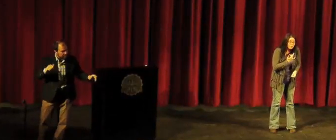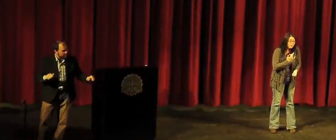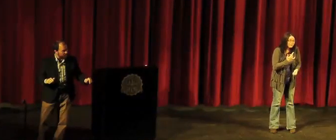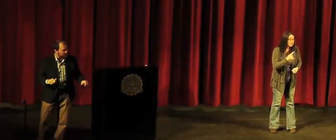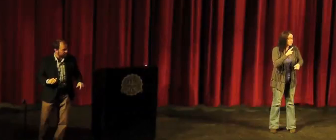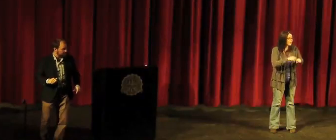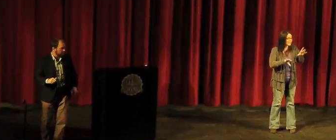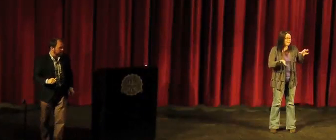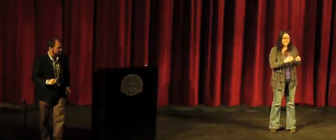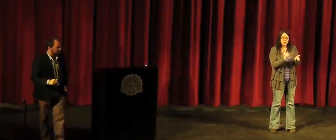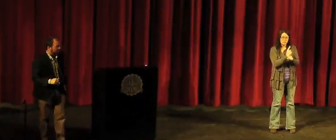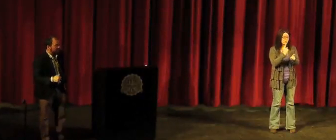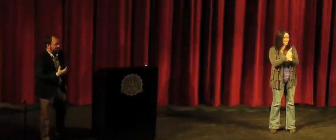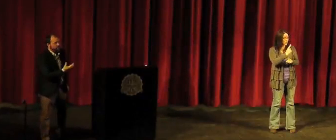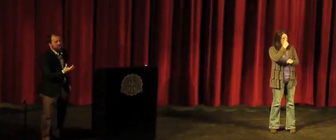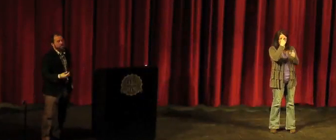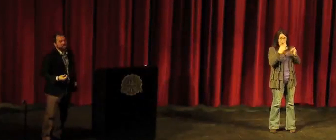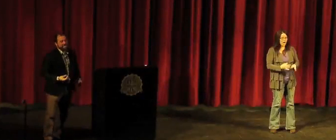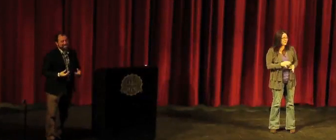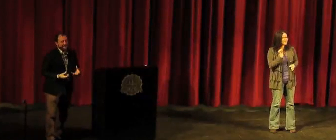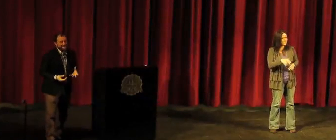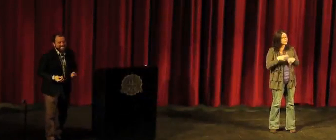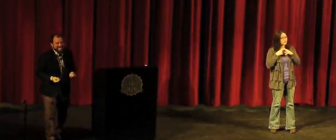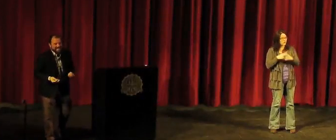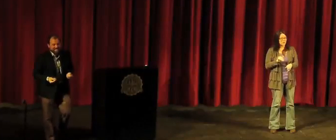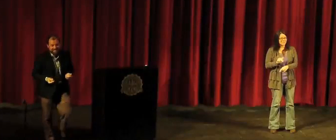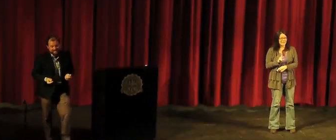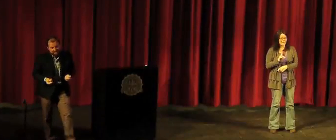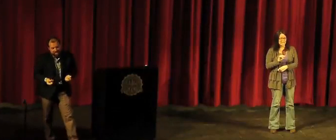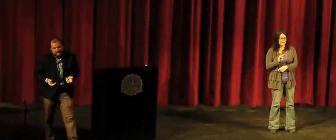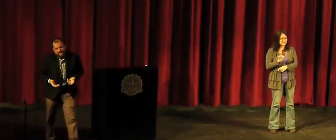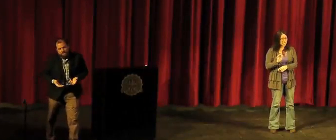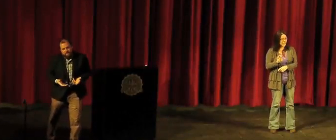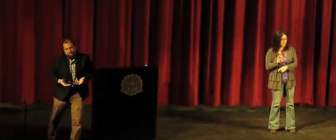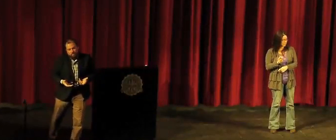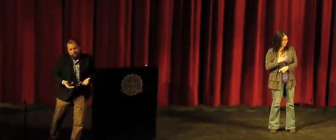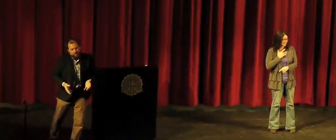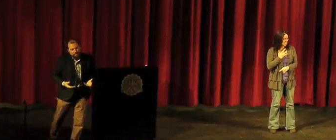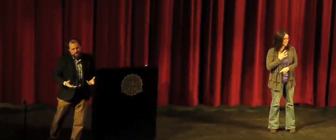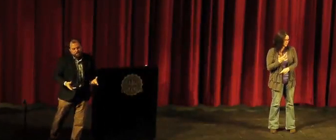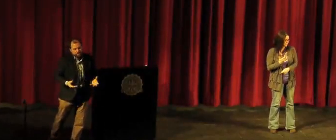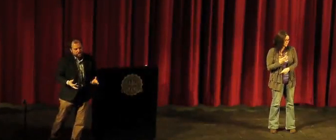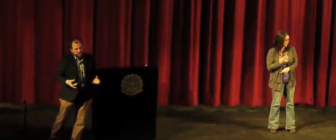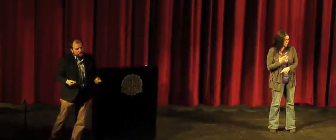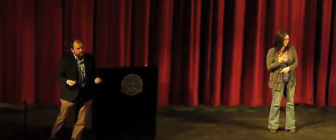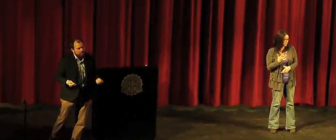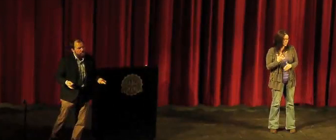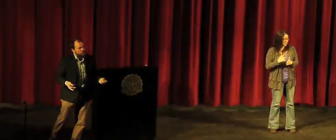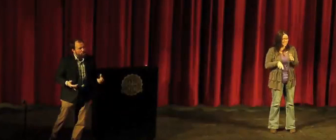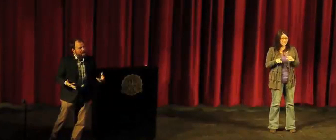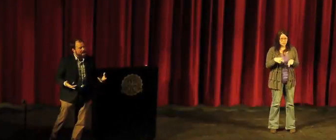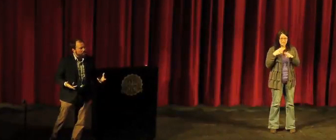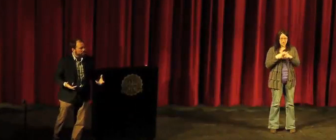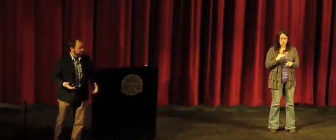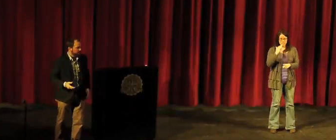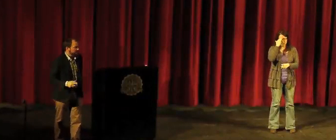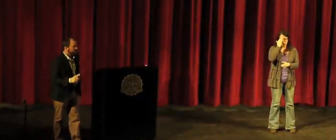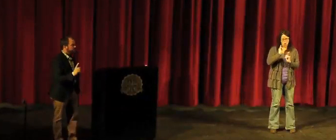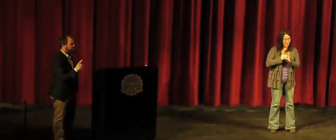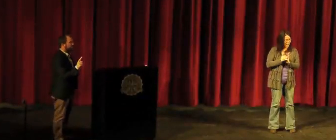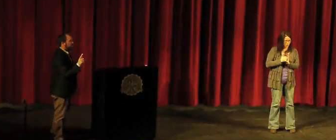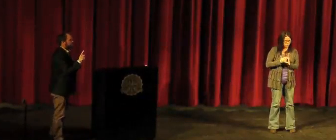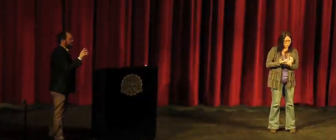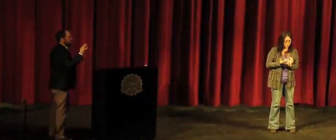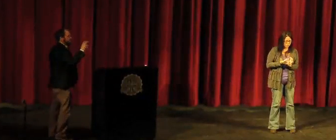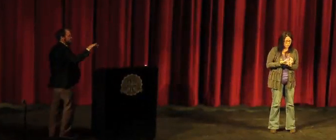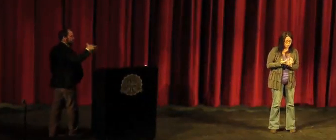be done by regular conscious thought. That's what he calls this kinesthetic sense. It's what Merleau-Ponty calls this know-how. Here's